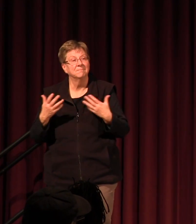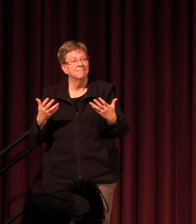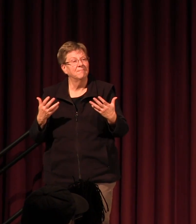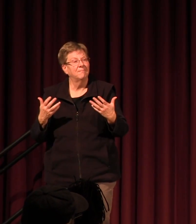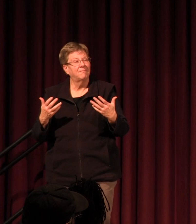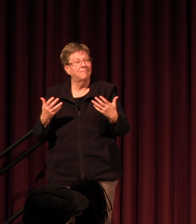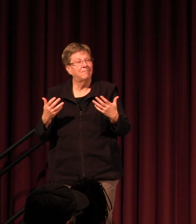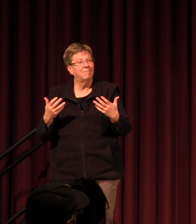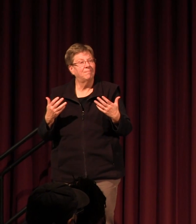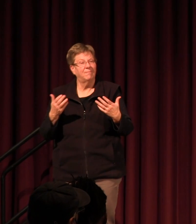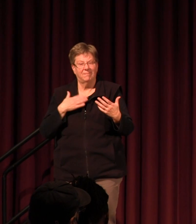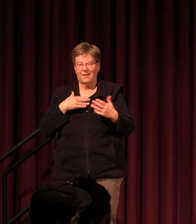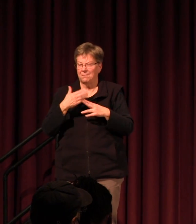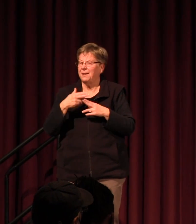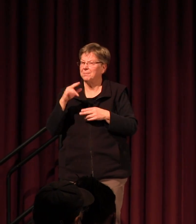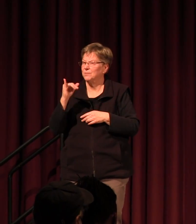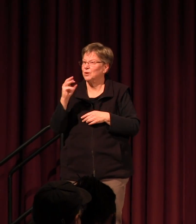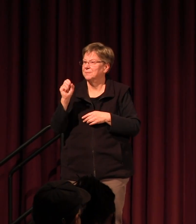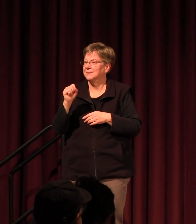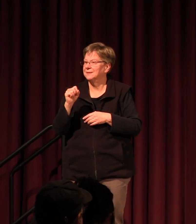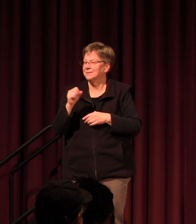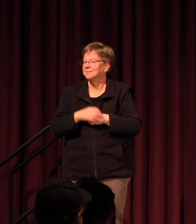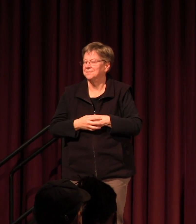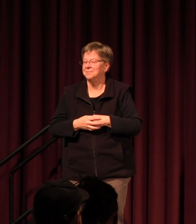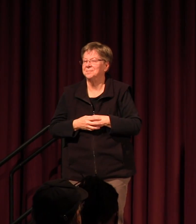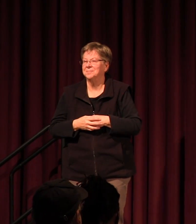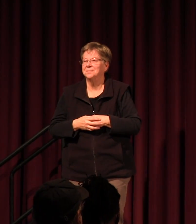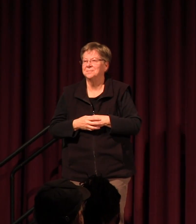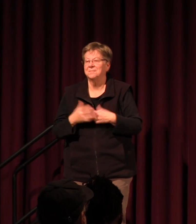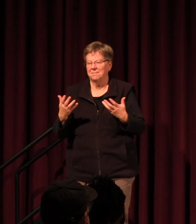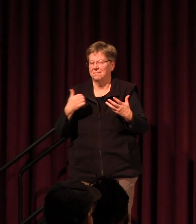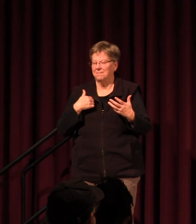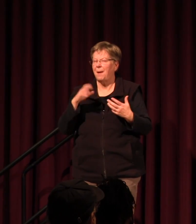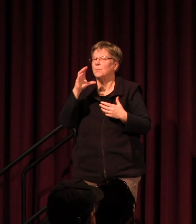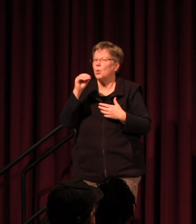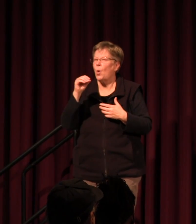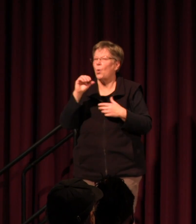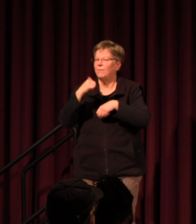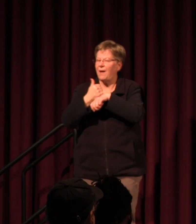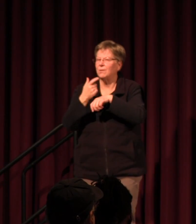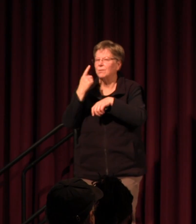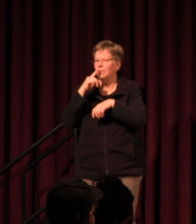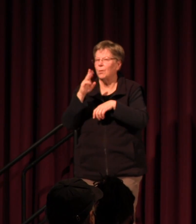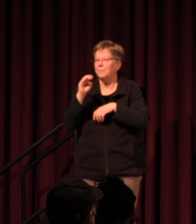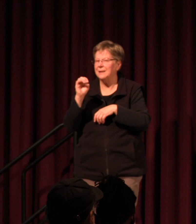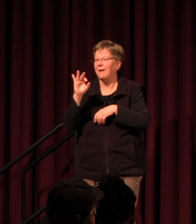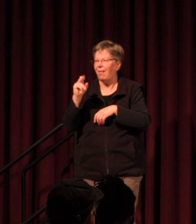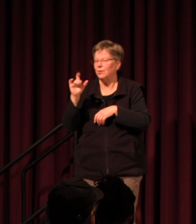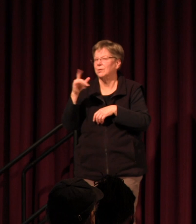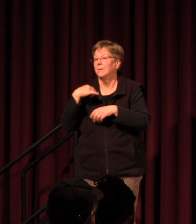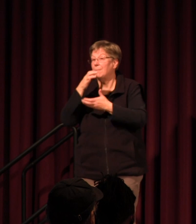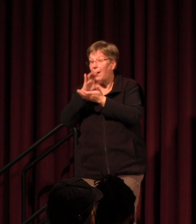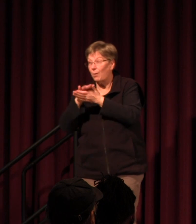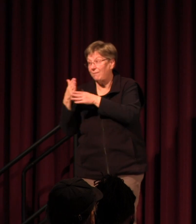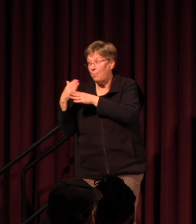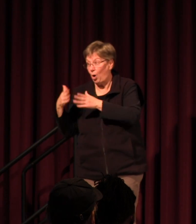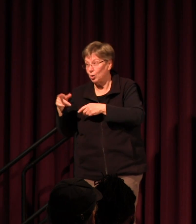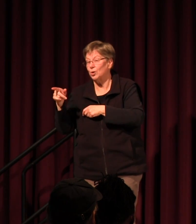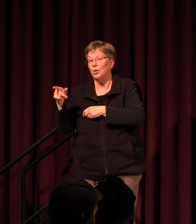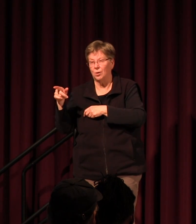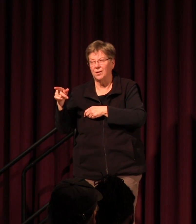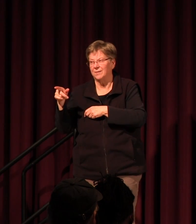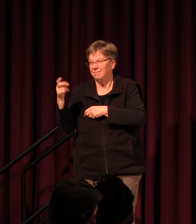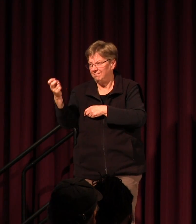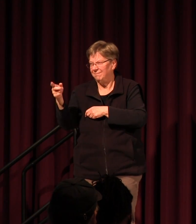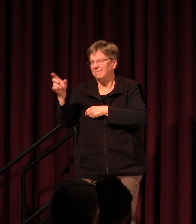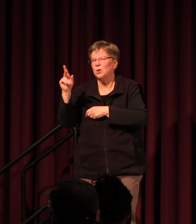So my name is James. I'm co-founder of Be Culture. My wife and partner is